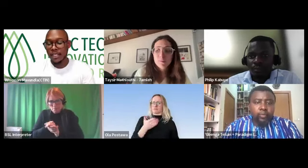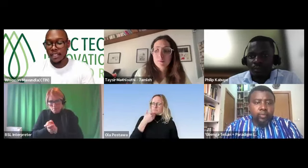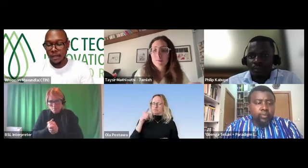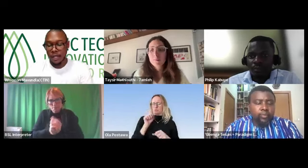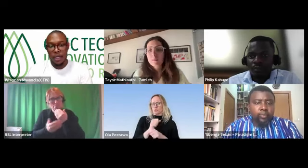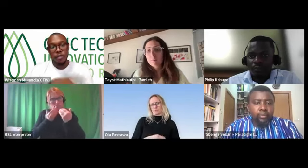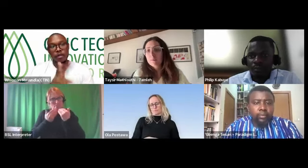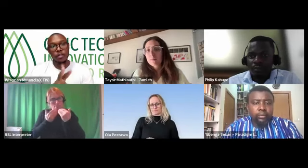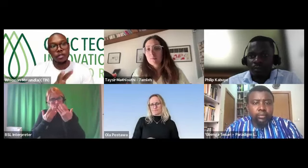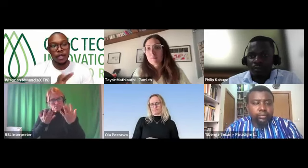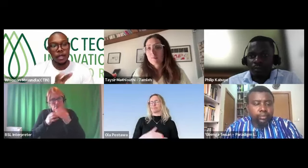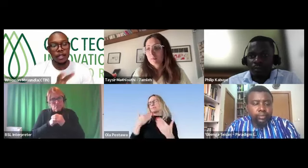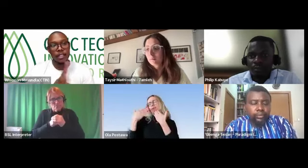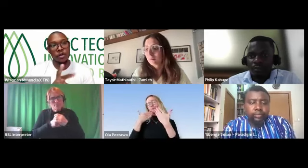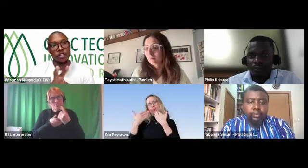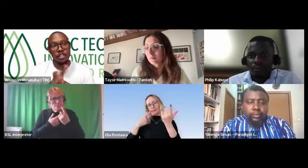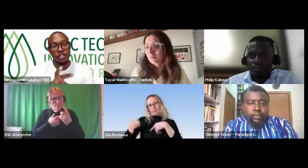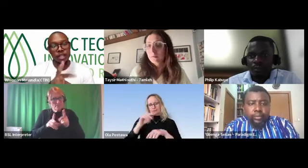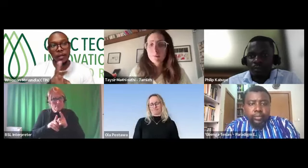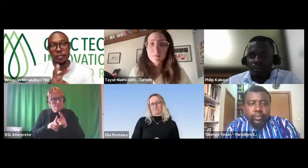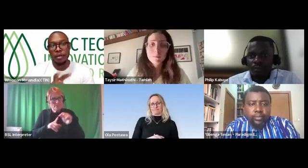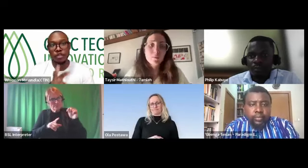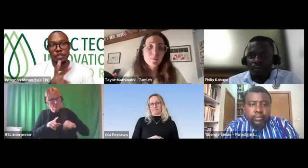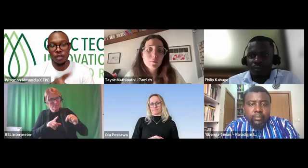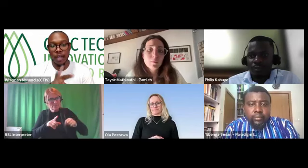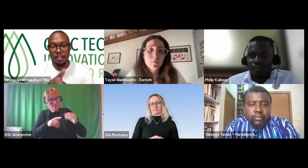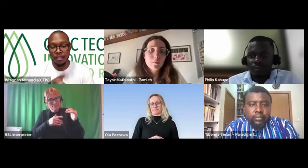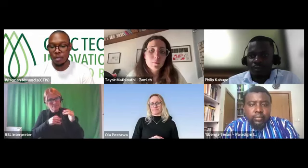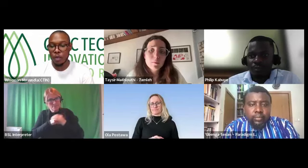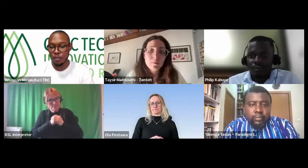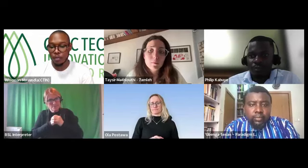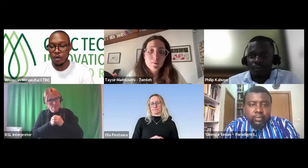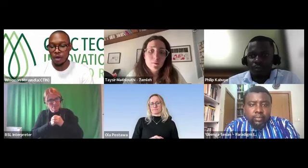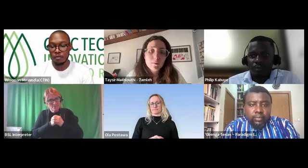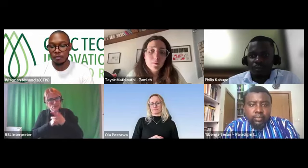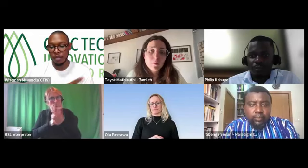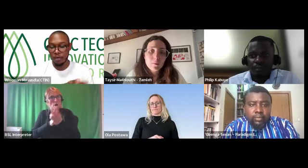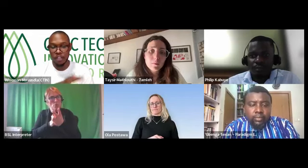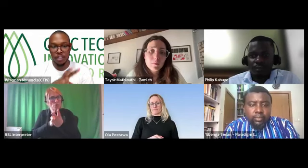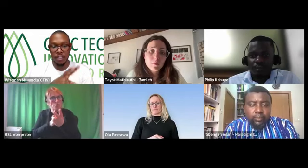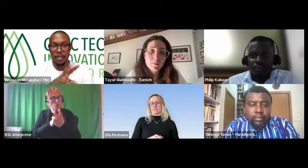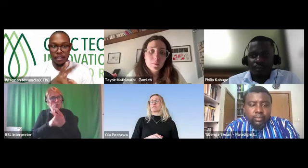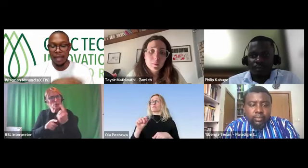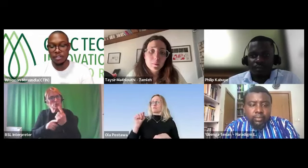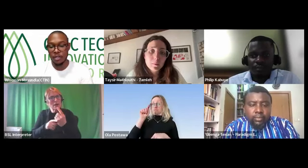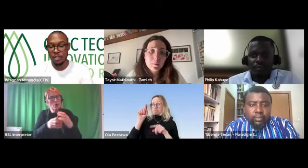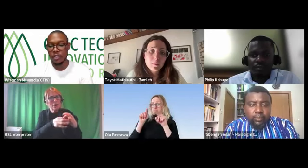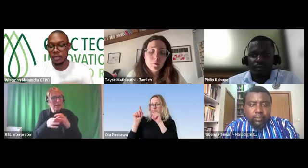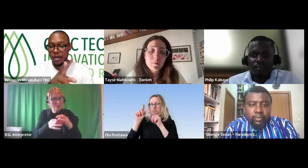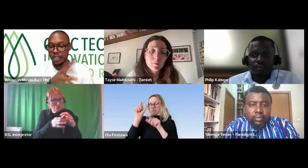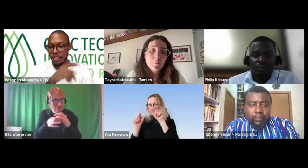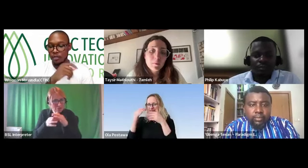Thank you so much, Taysir. And I think because this question is just coming up because you guys both spoke of collaboration and